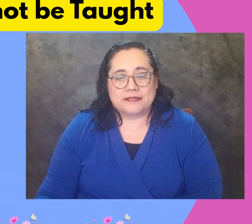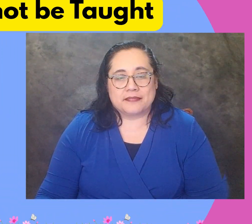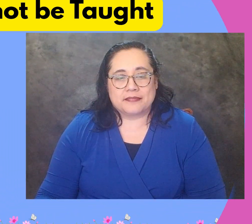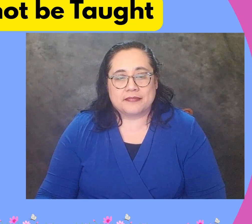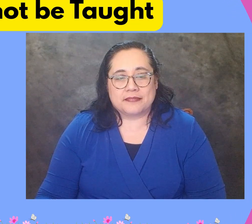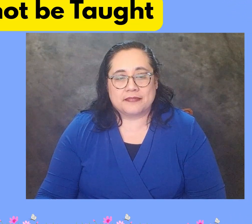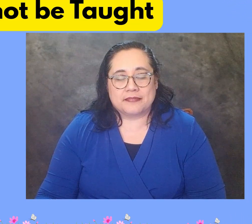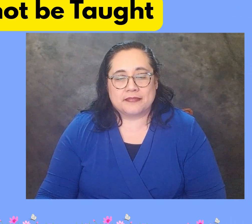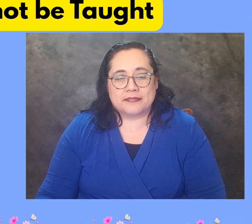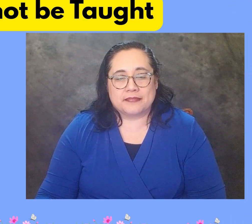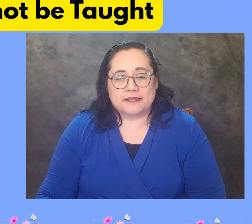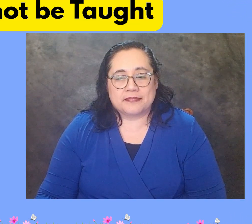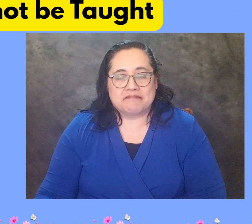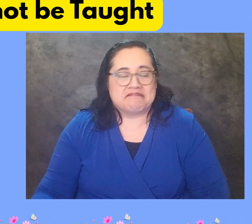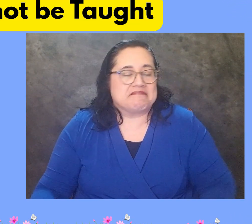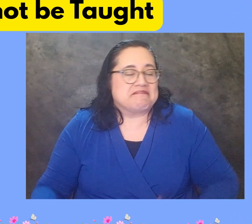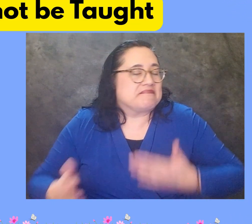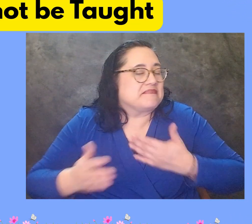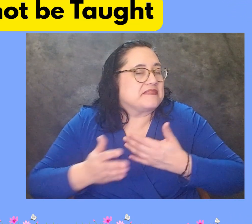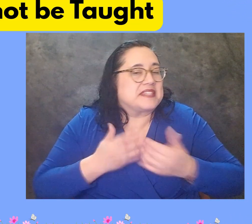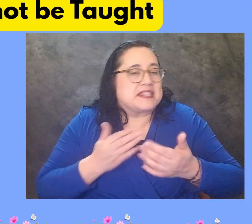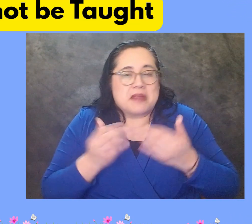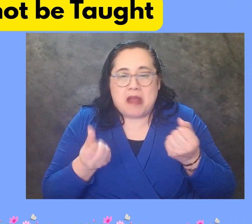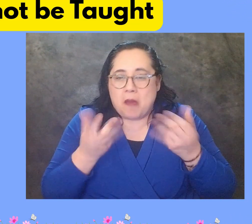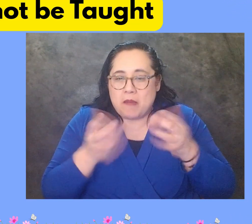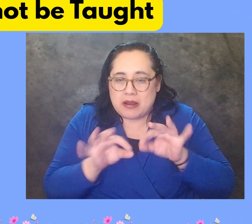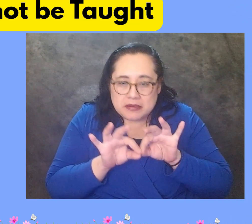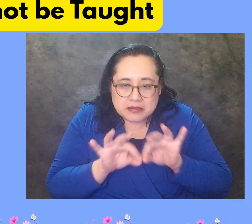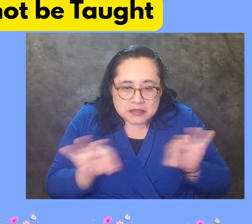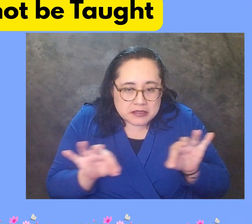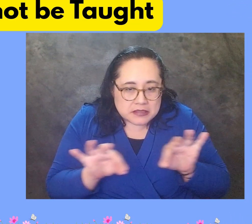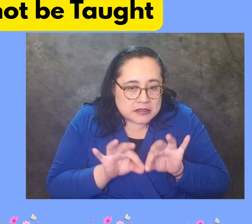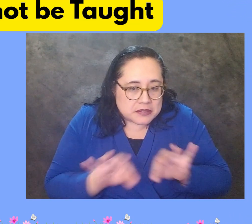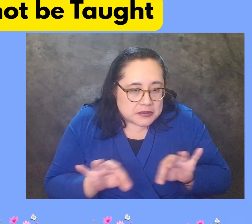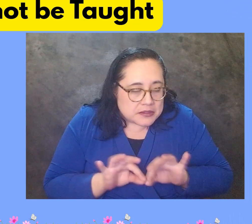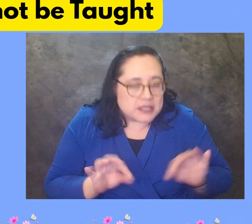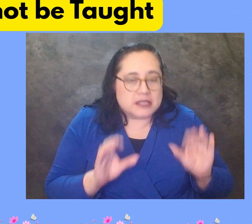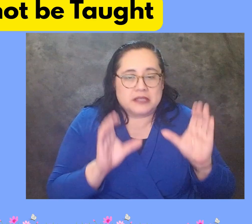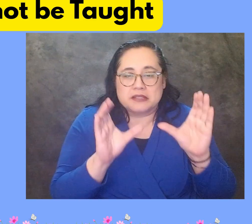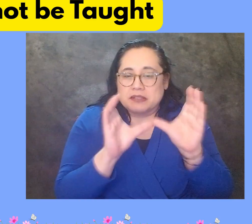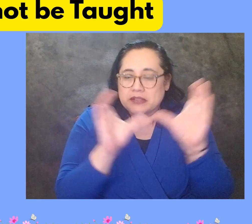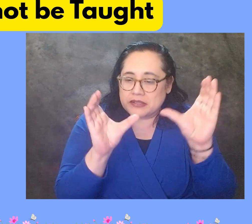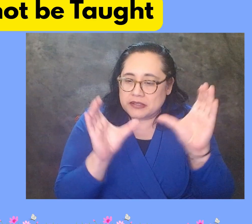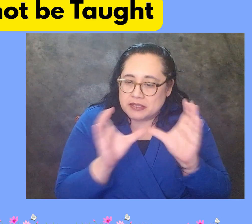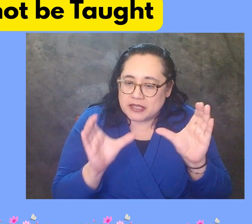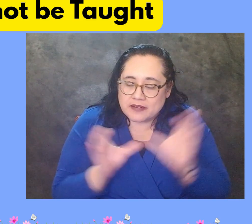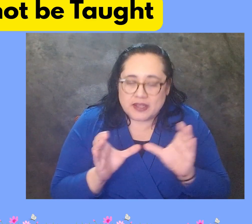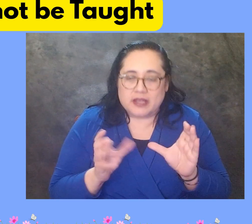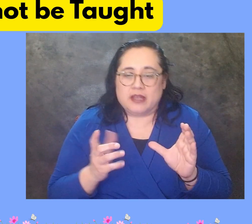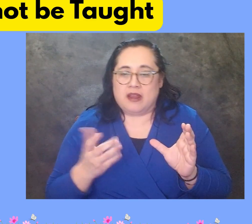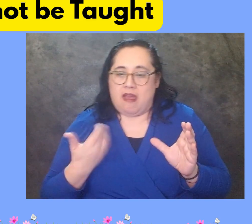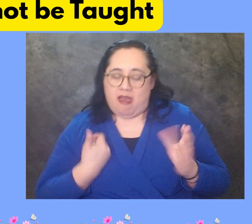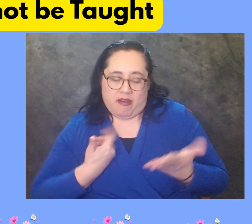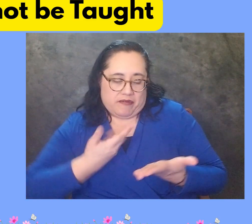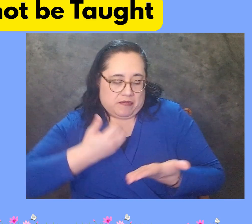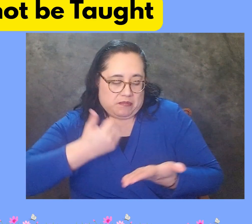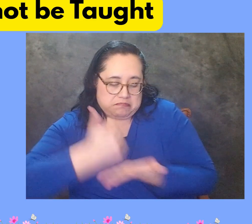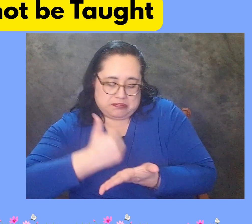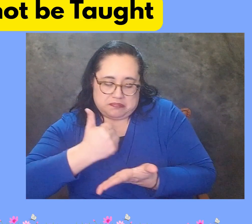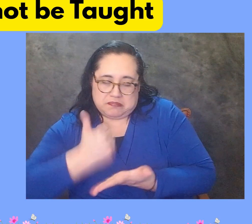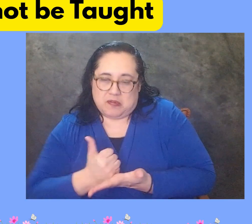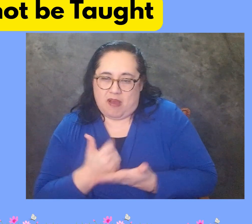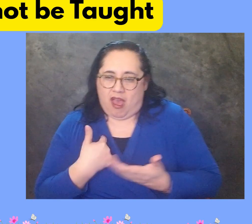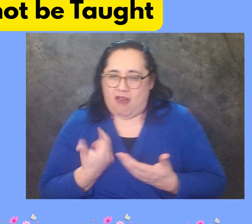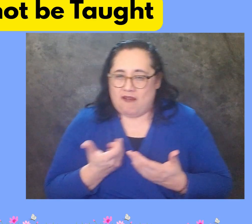reflection. Doesn't matter how many degrees someone has or certifications or how many